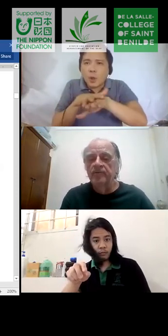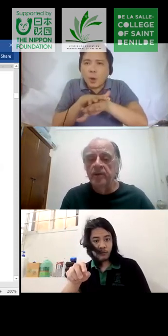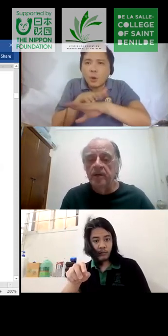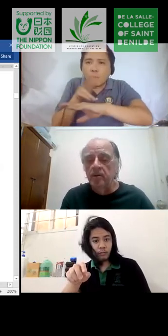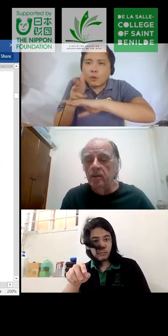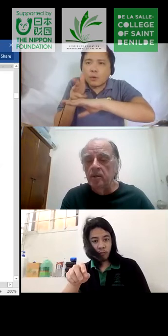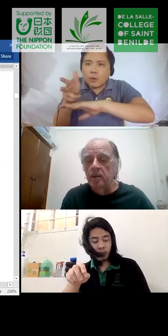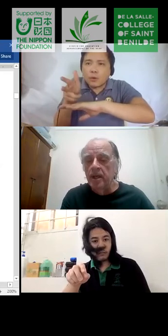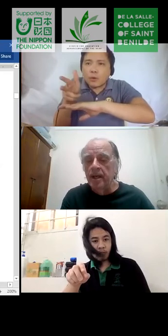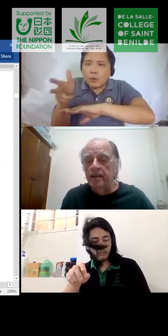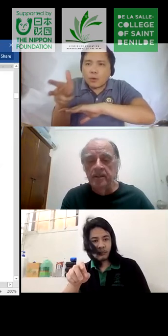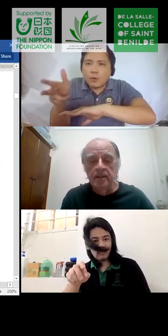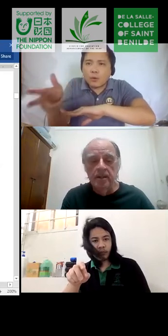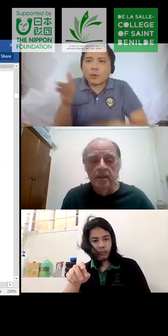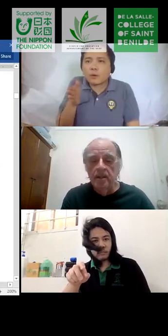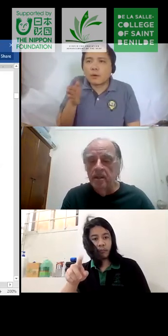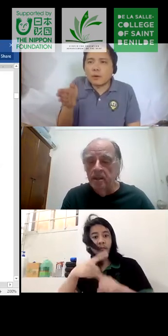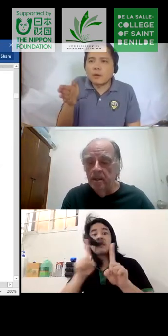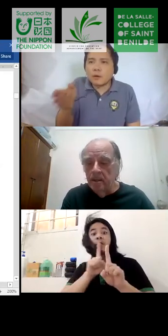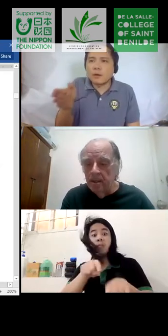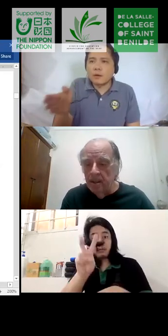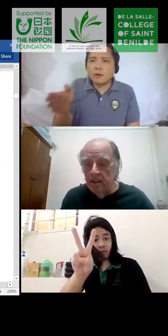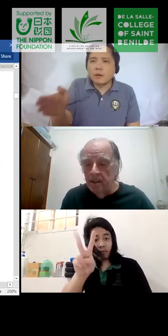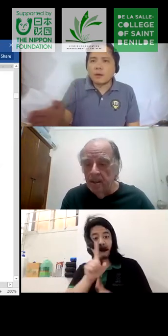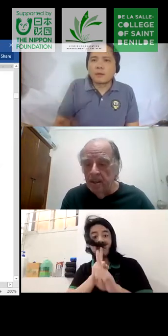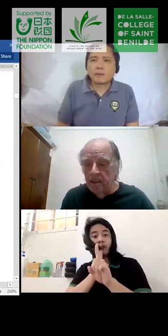Now, if you take a look at,